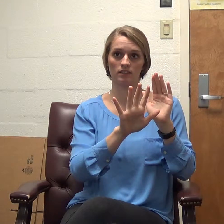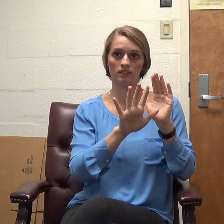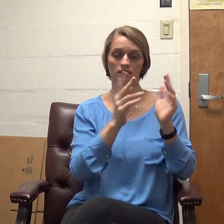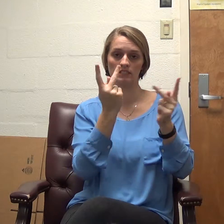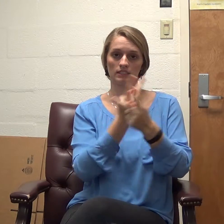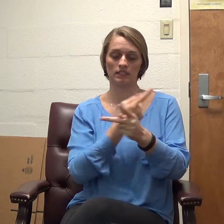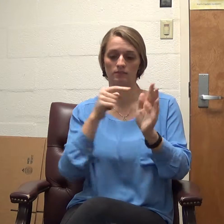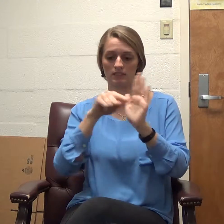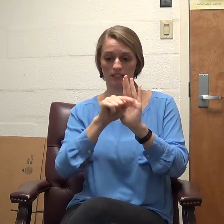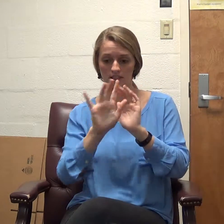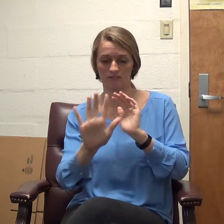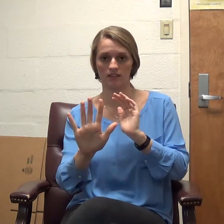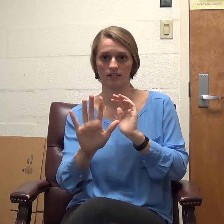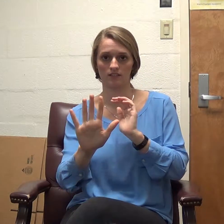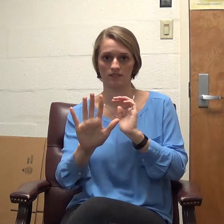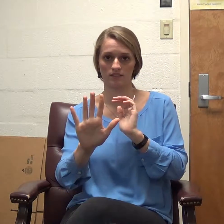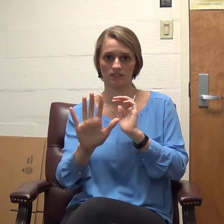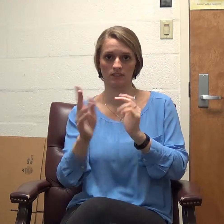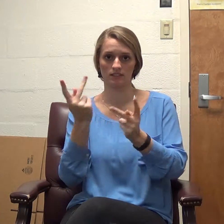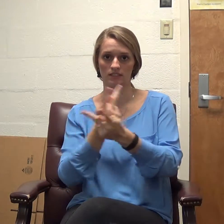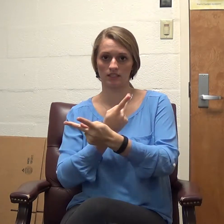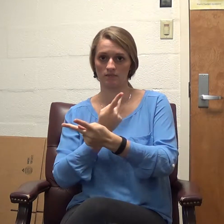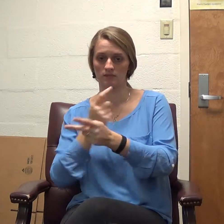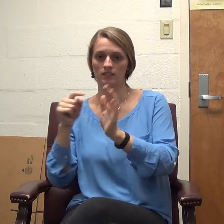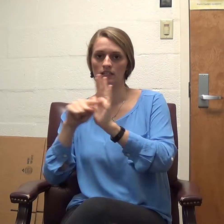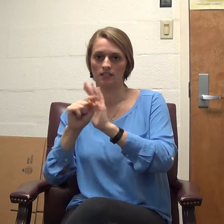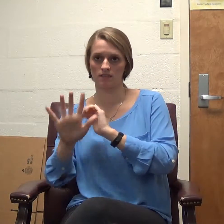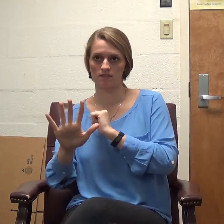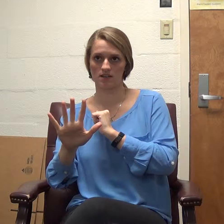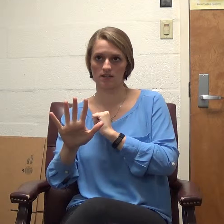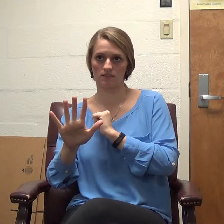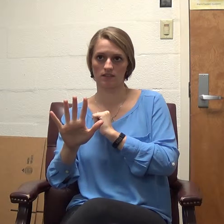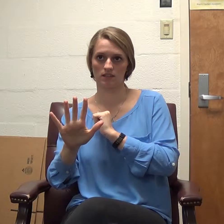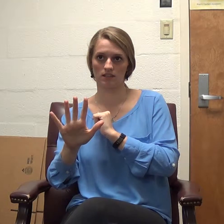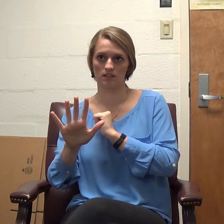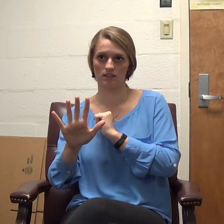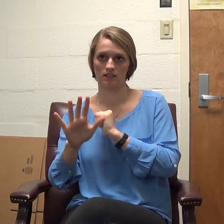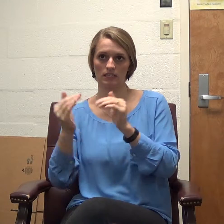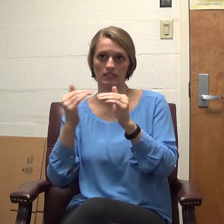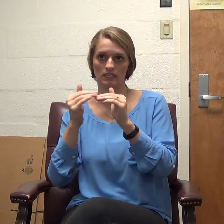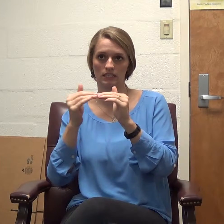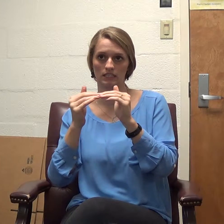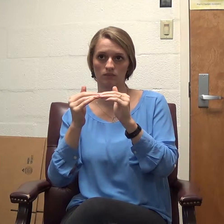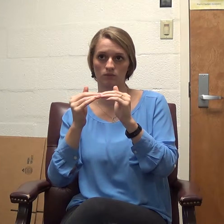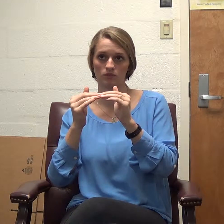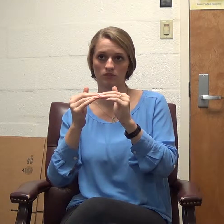negative 5 times negative 5, which would be negative 125.